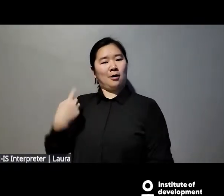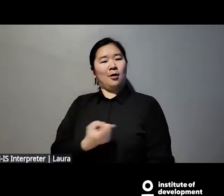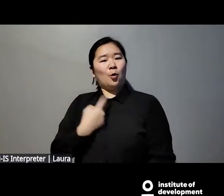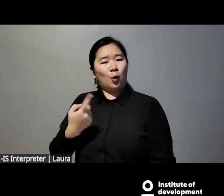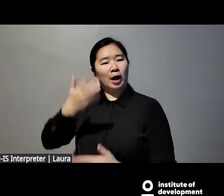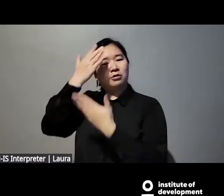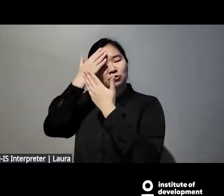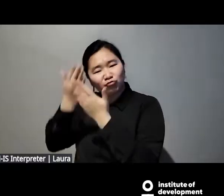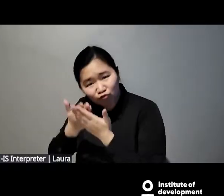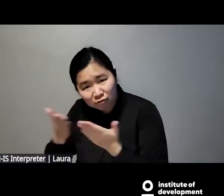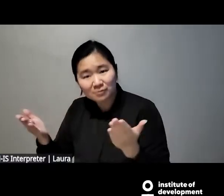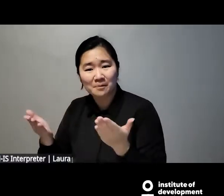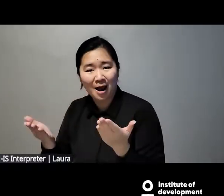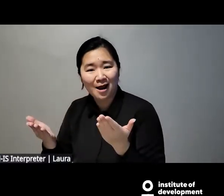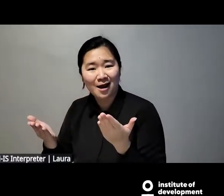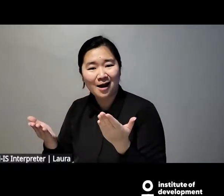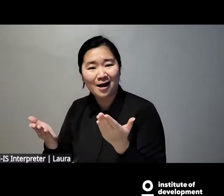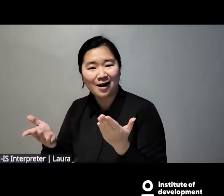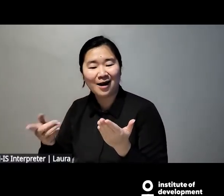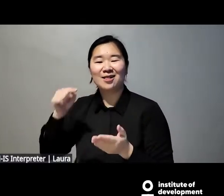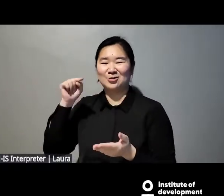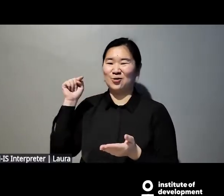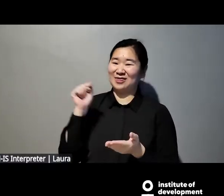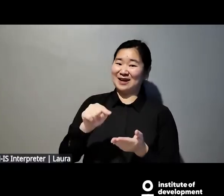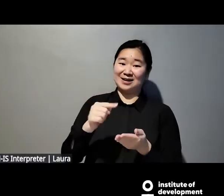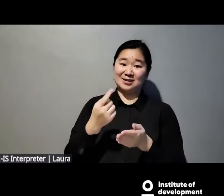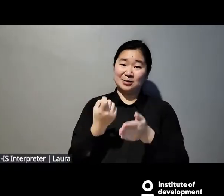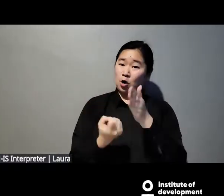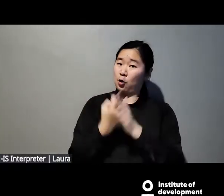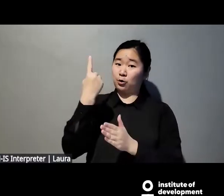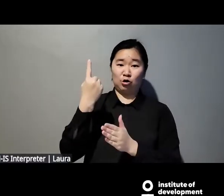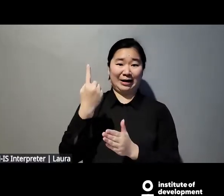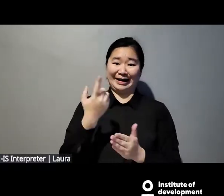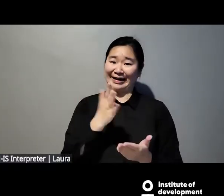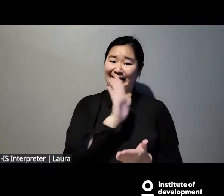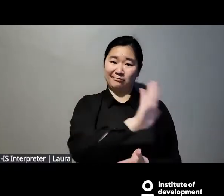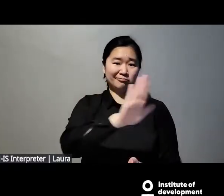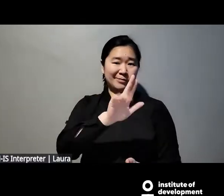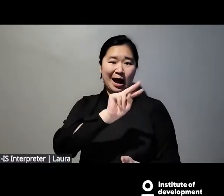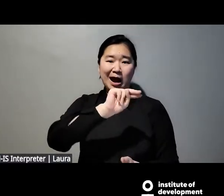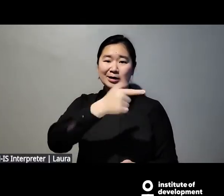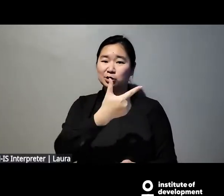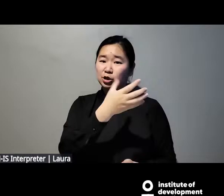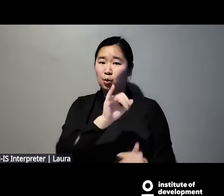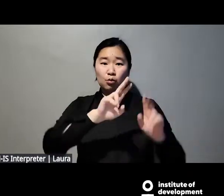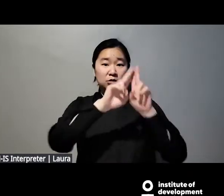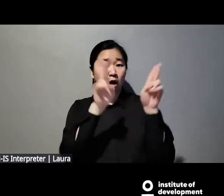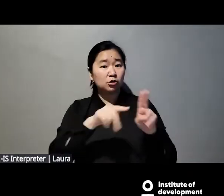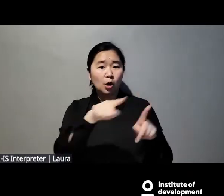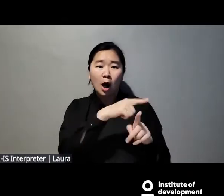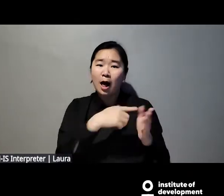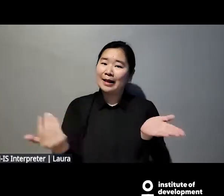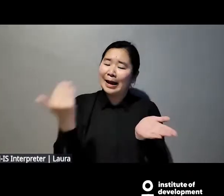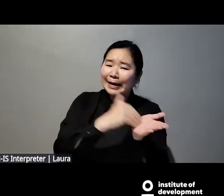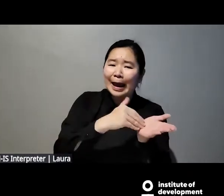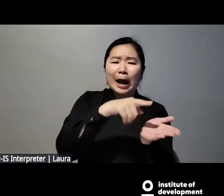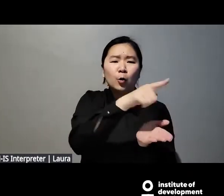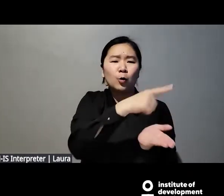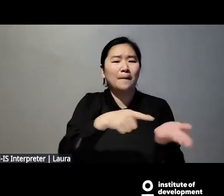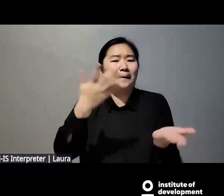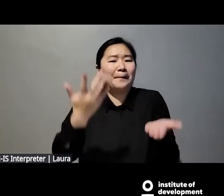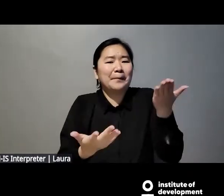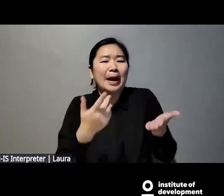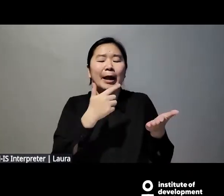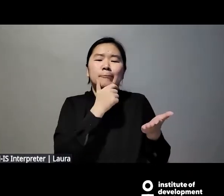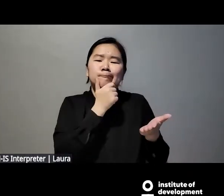disability movement. So in conclusion, the DID program's commitment to learn and evidence how it